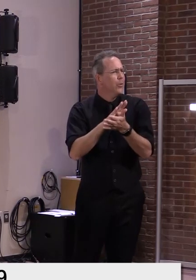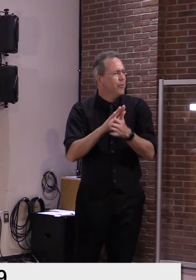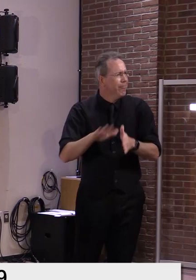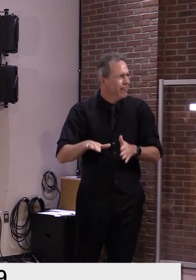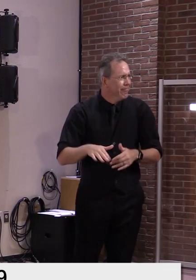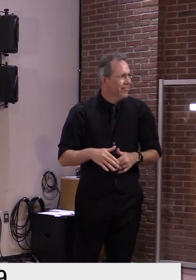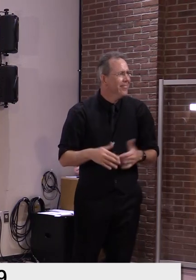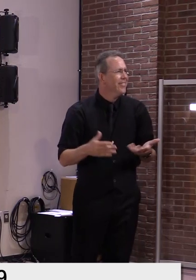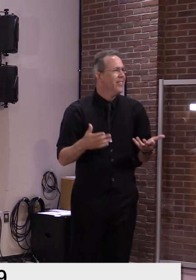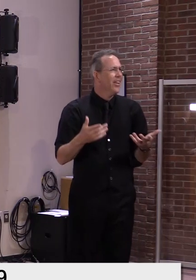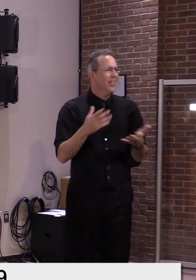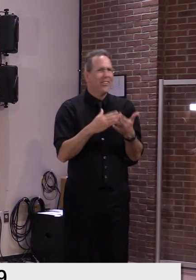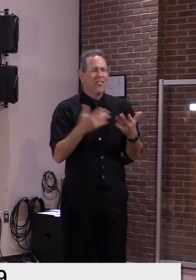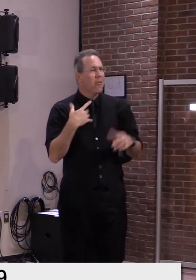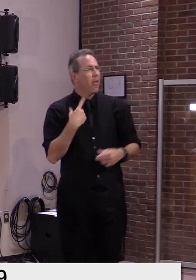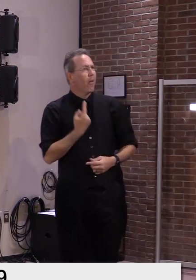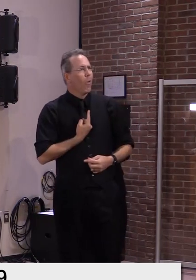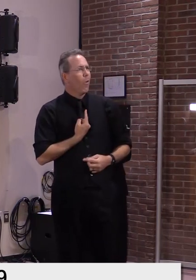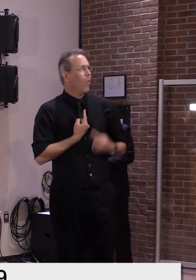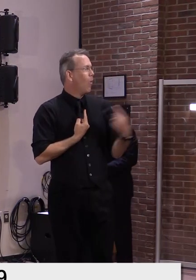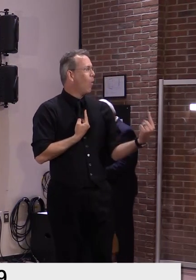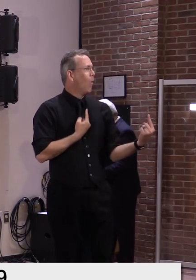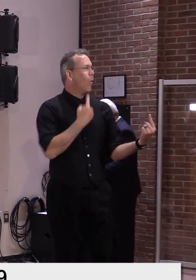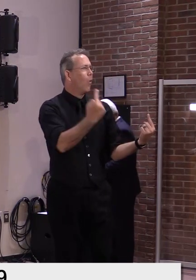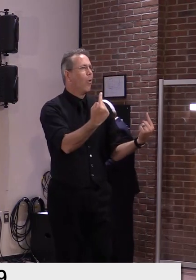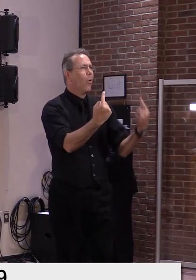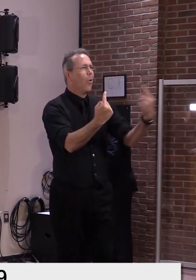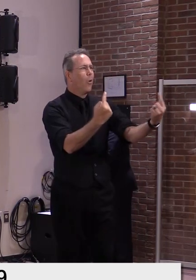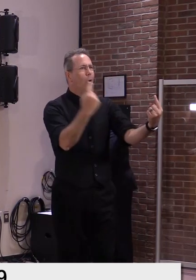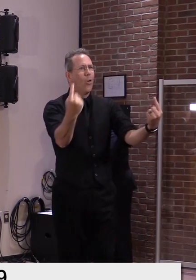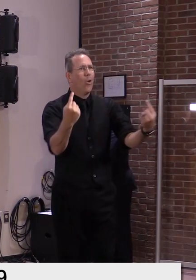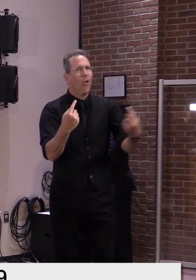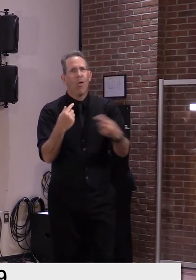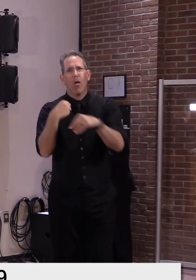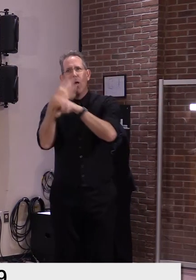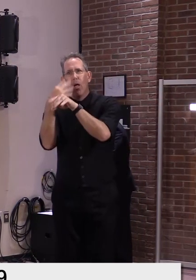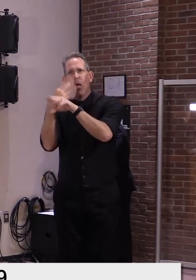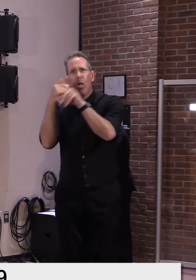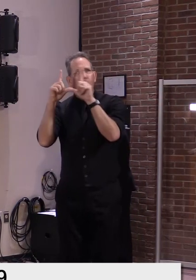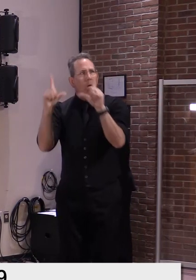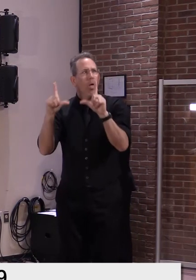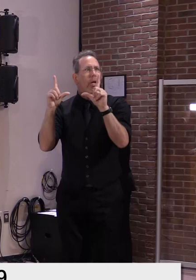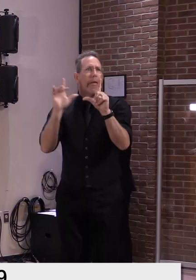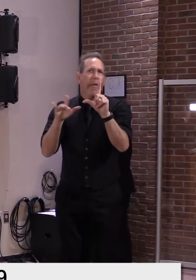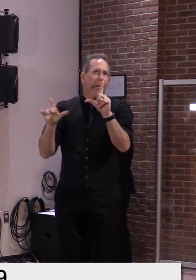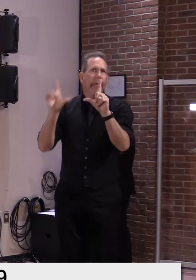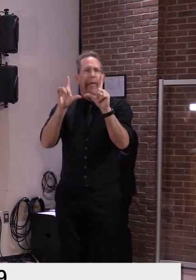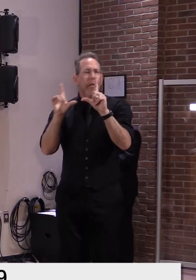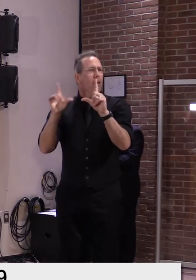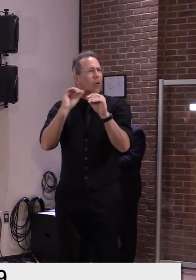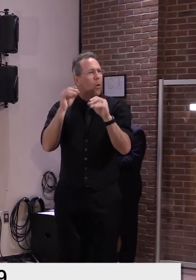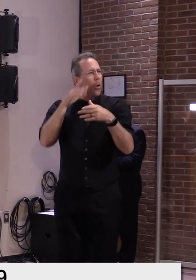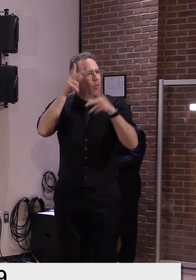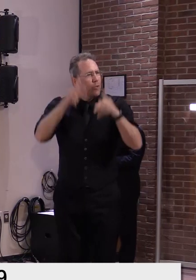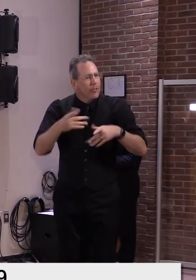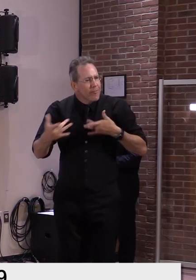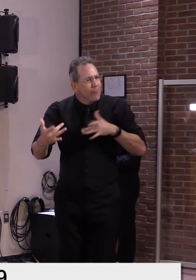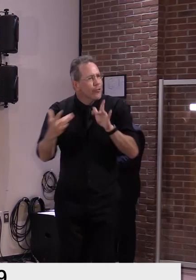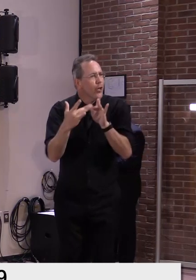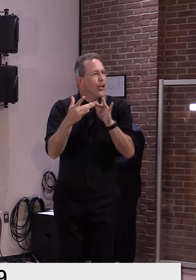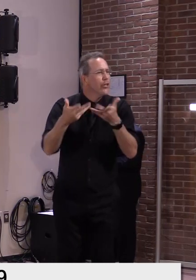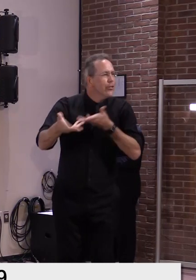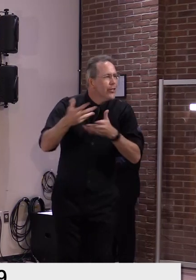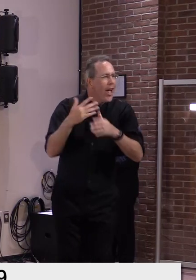many ways over the last 14, 15 months. And now we have an opportunity for them to get out and enjoy